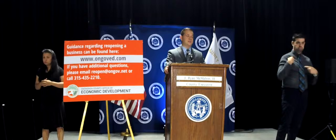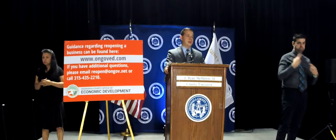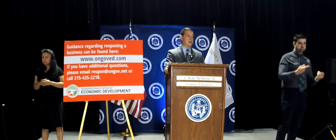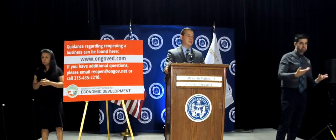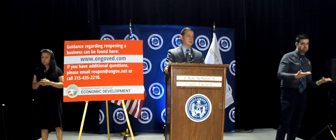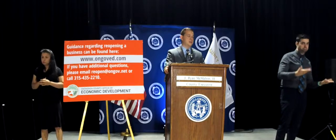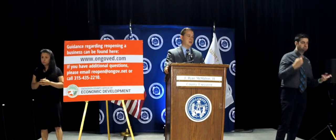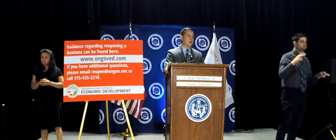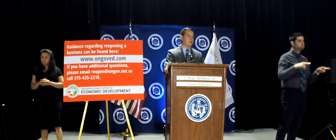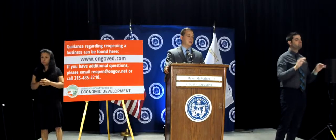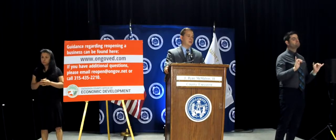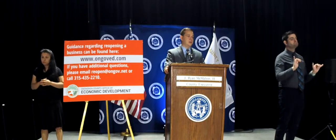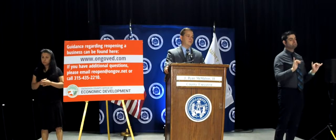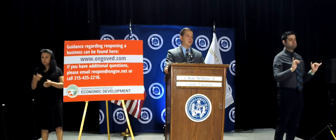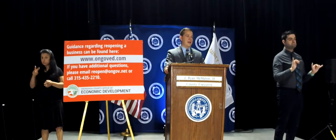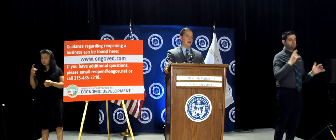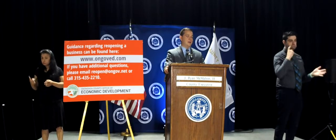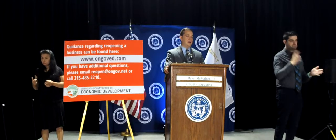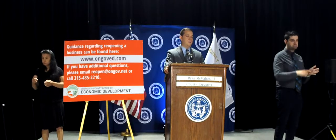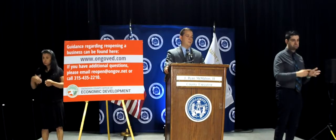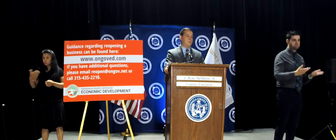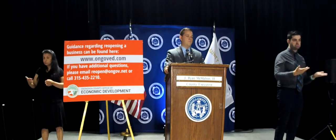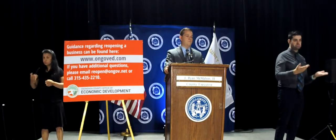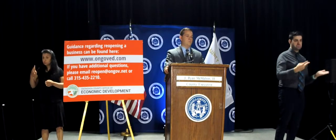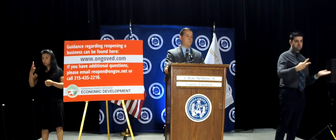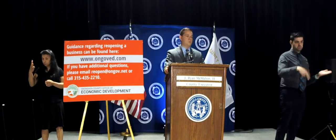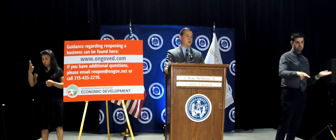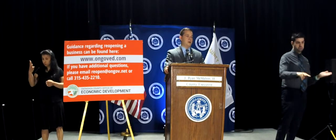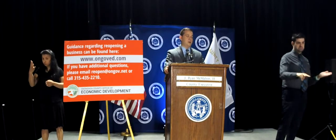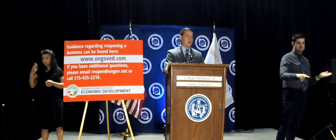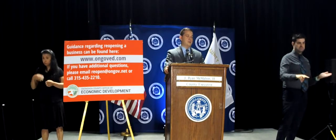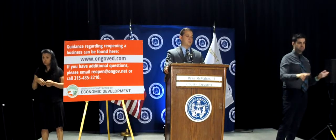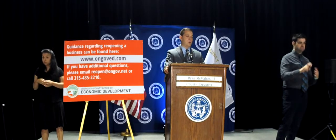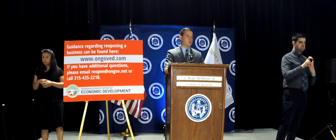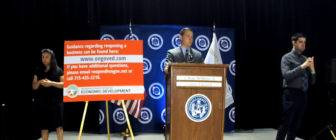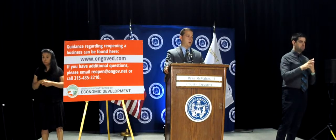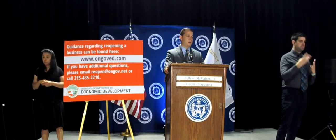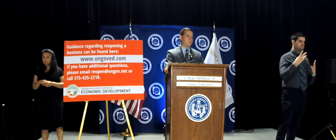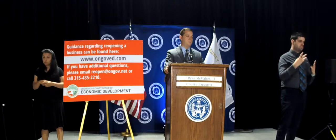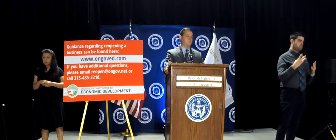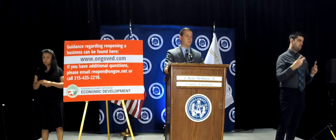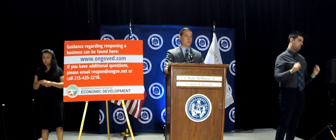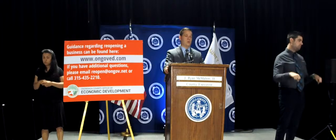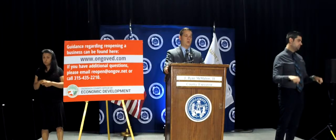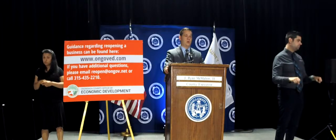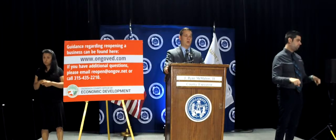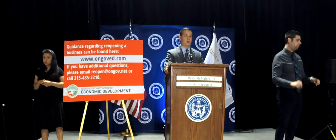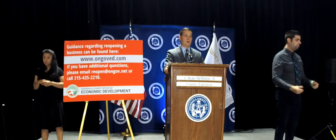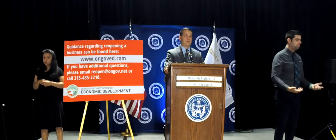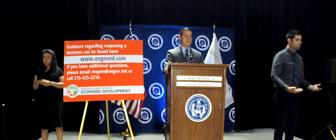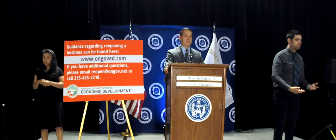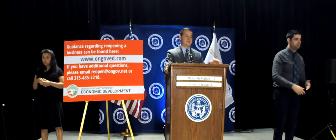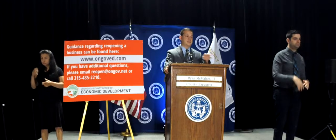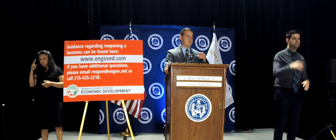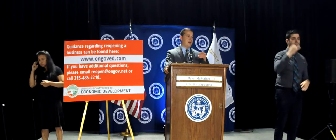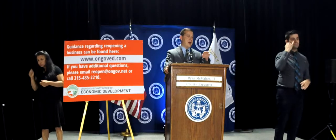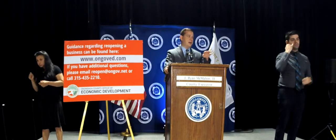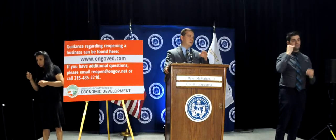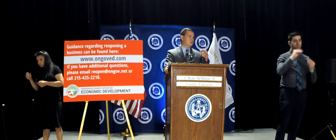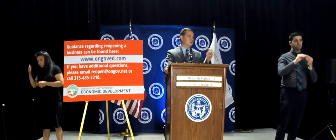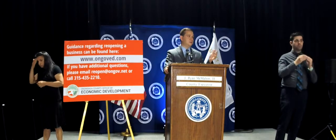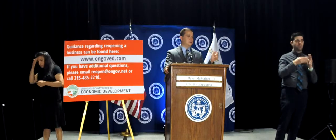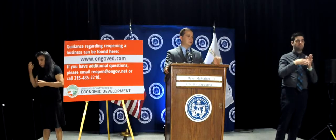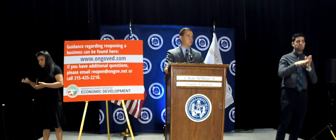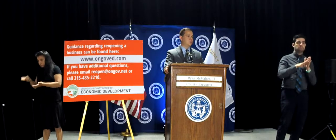it's 14 days, and if the data has a small spike or stays